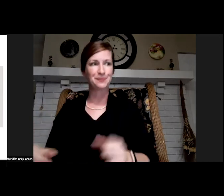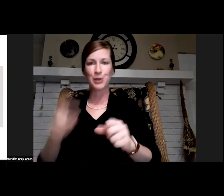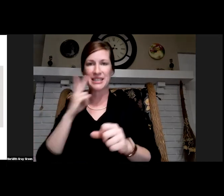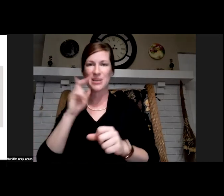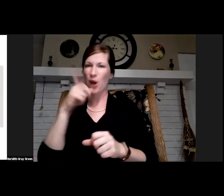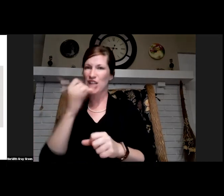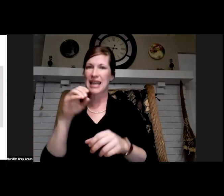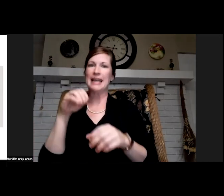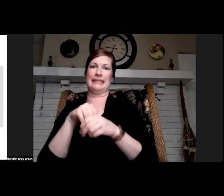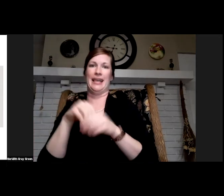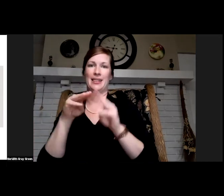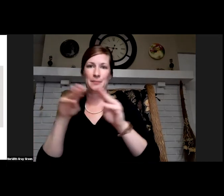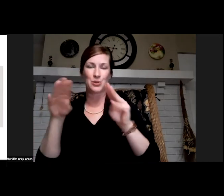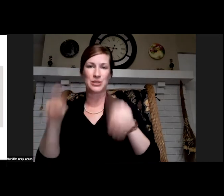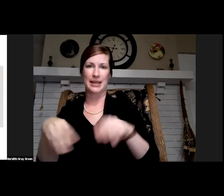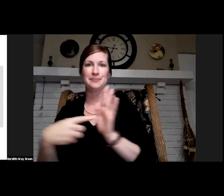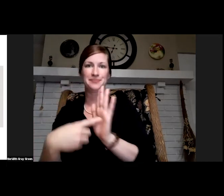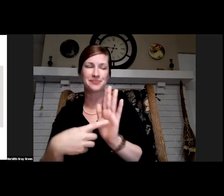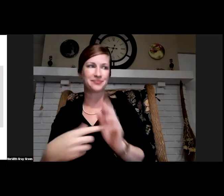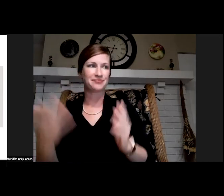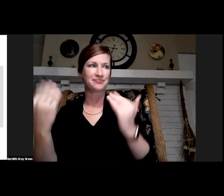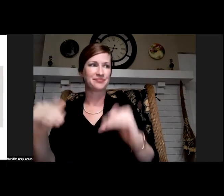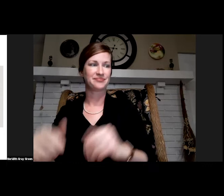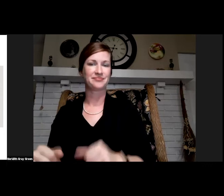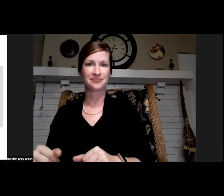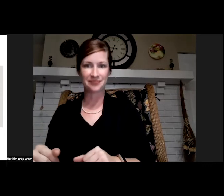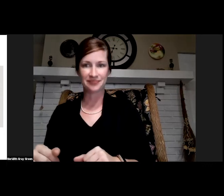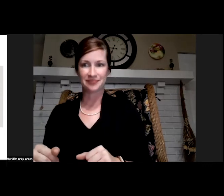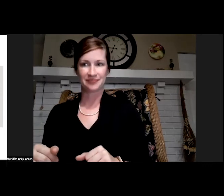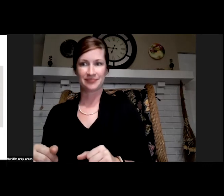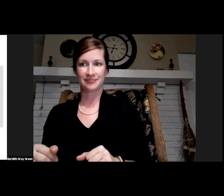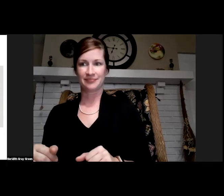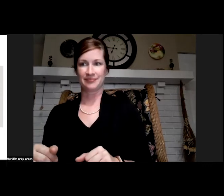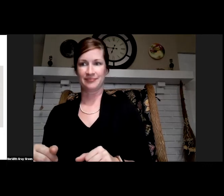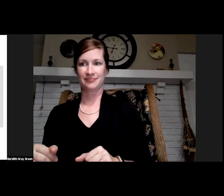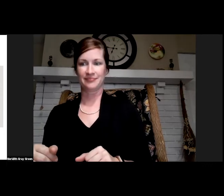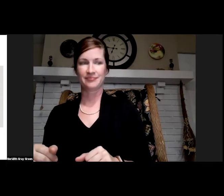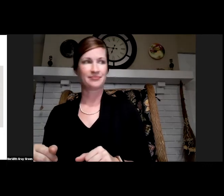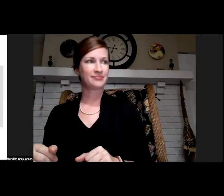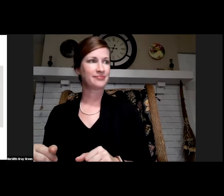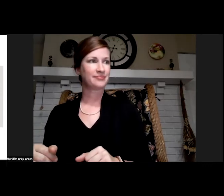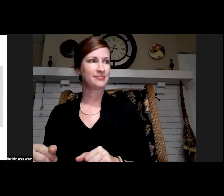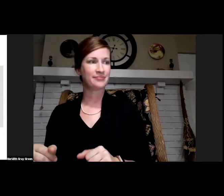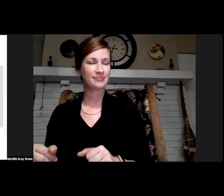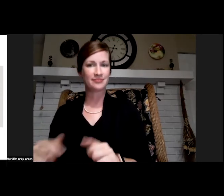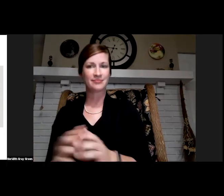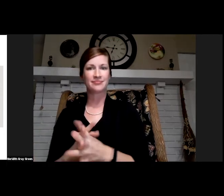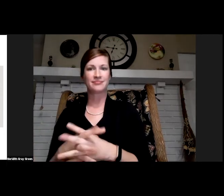And it's a full-size picture within a room. And we'll give you a shot of that next. You can see what it looks like inside the museum on